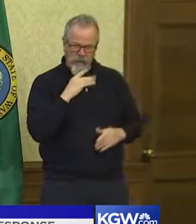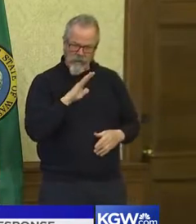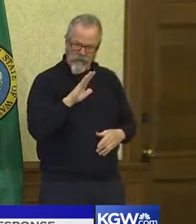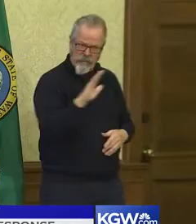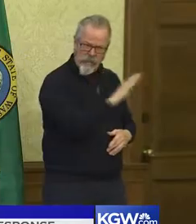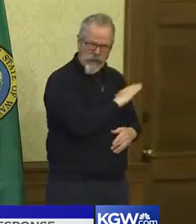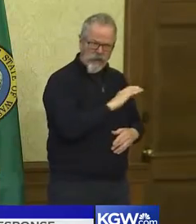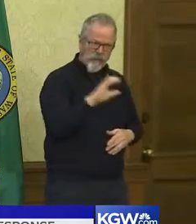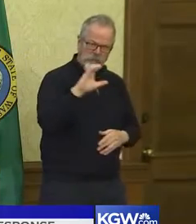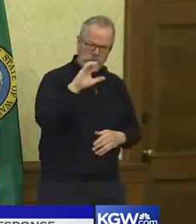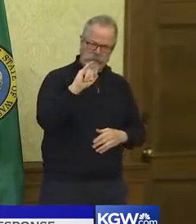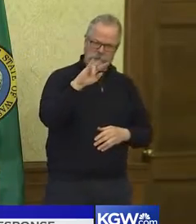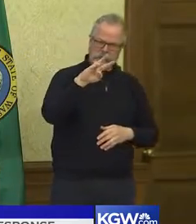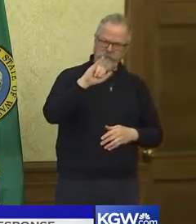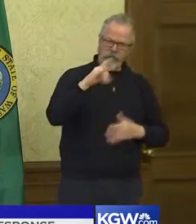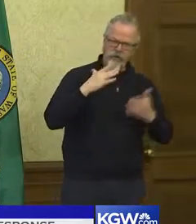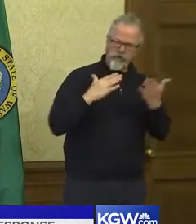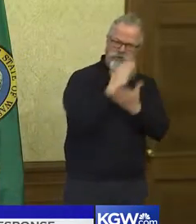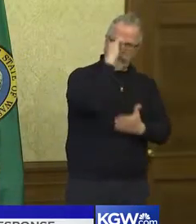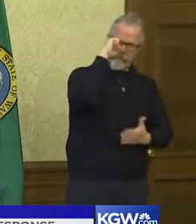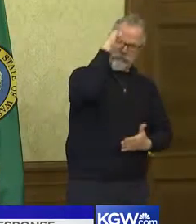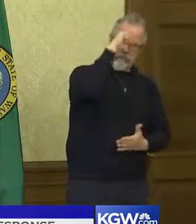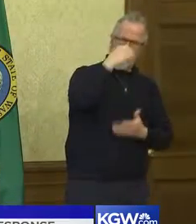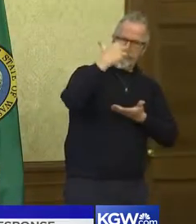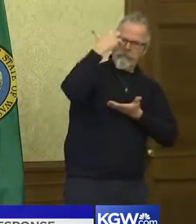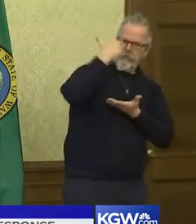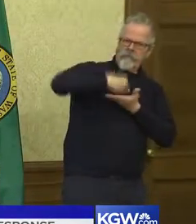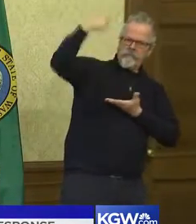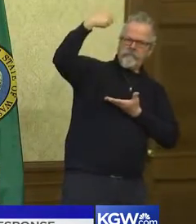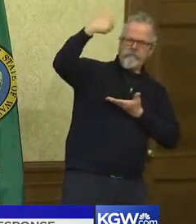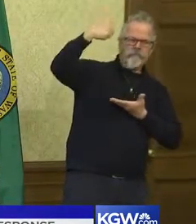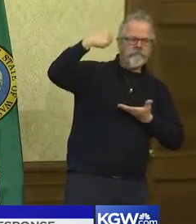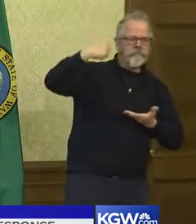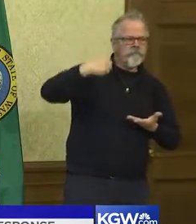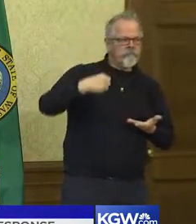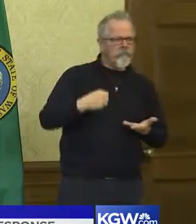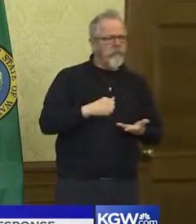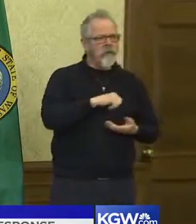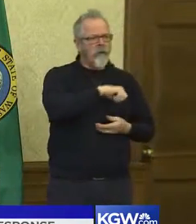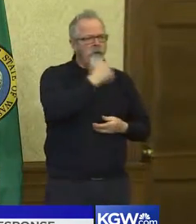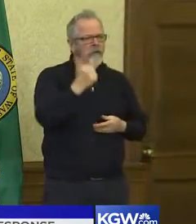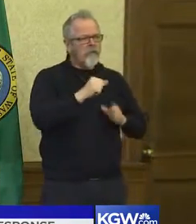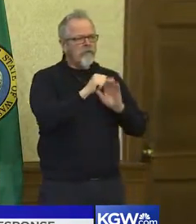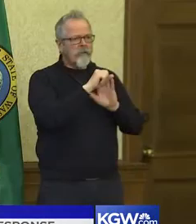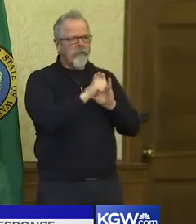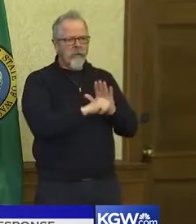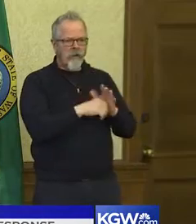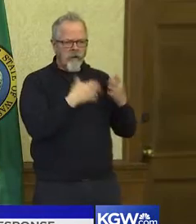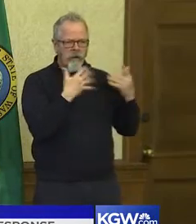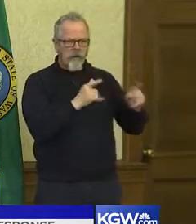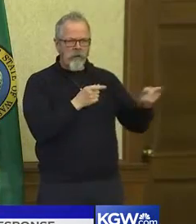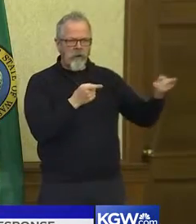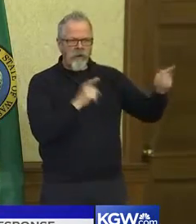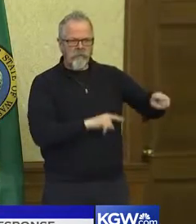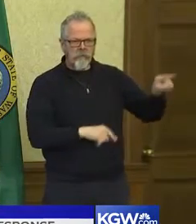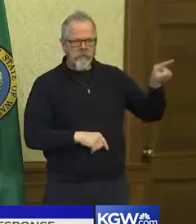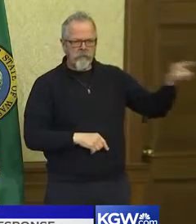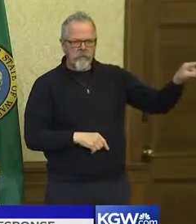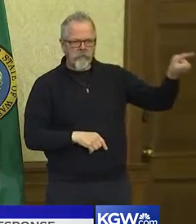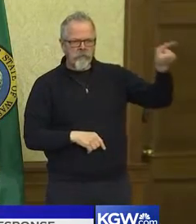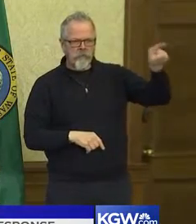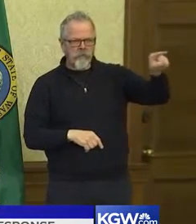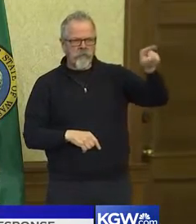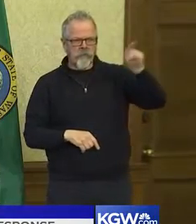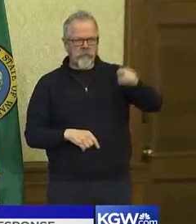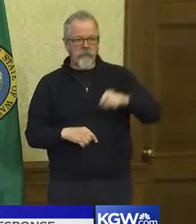What's your message for the people that are going to be showing up to the Capitol on Sunday? So I'll start out with the numbers and then I'll flip to the governor for the